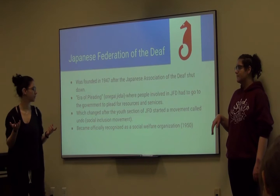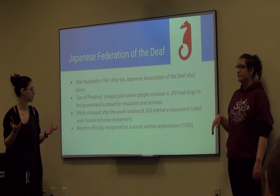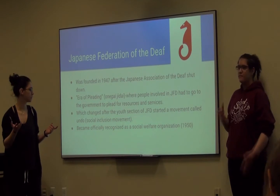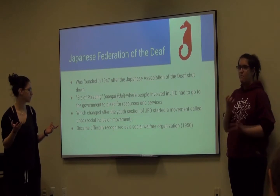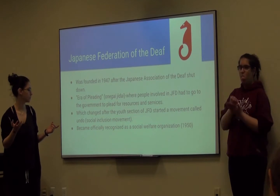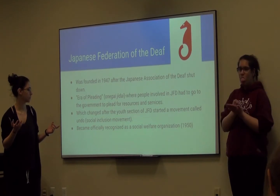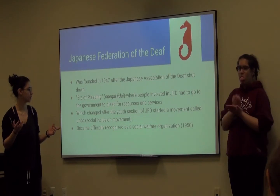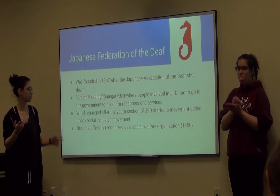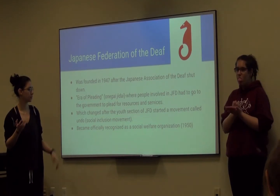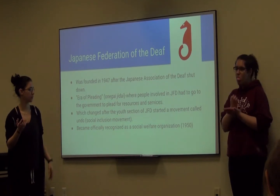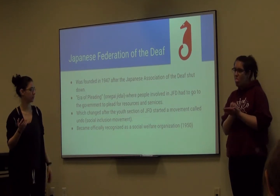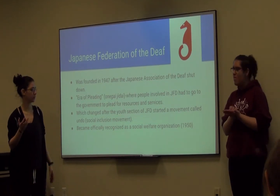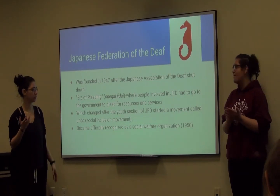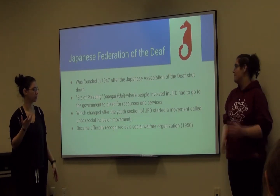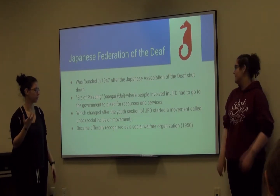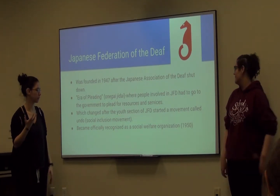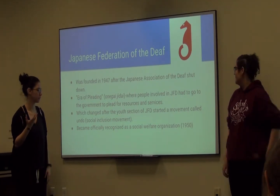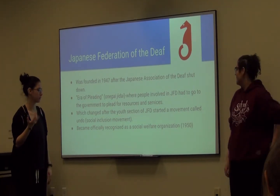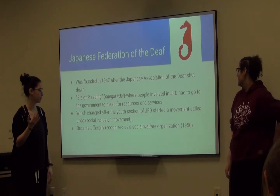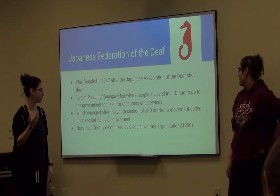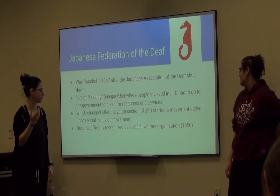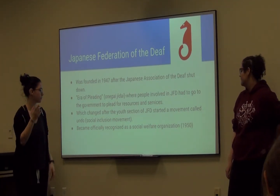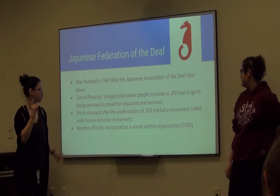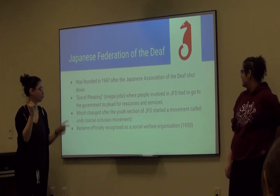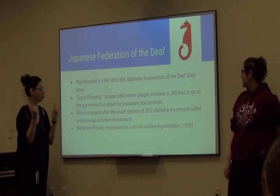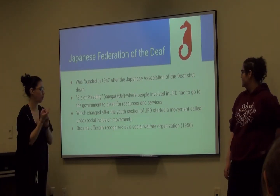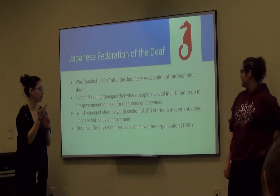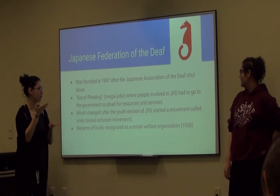to plead for resources because they had been dead.